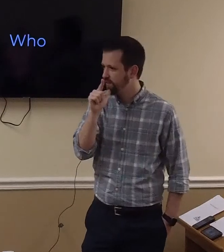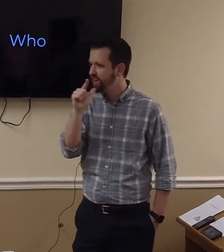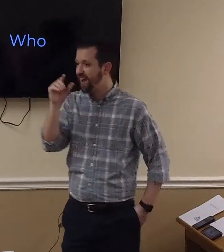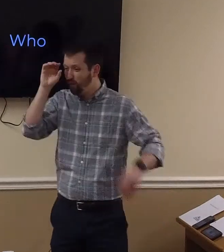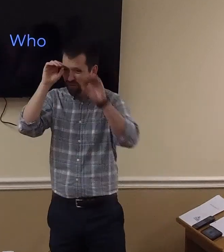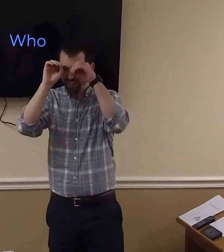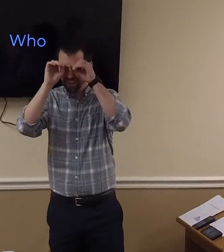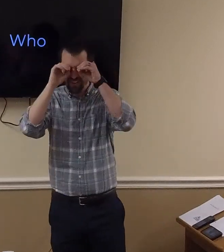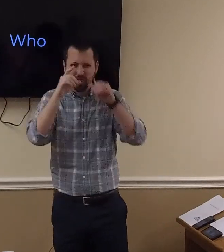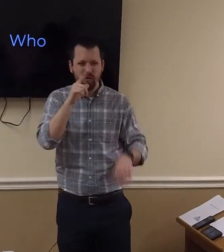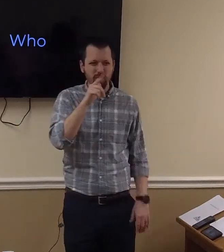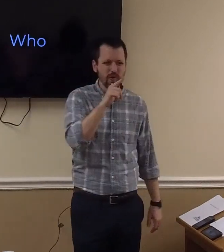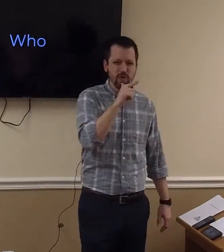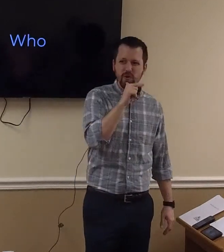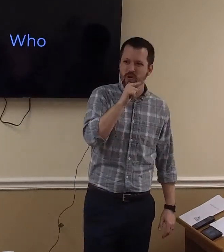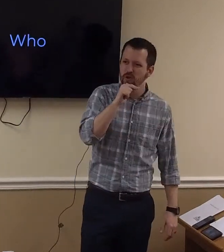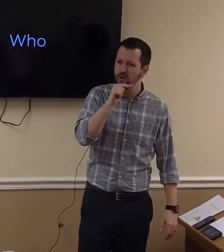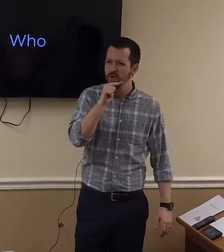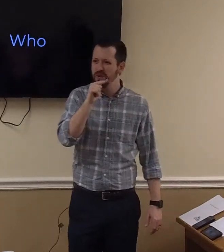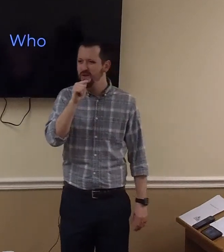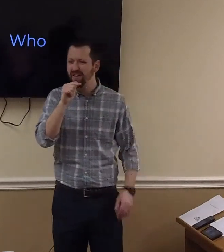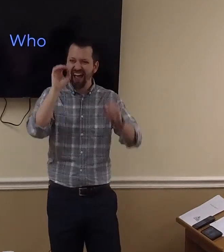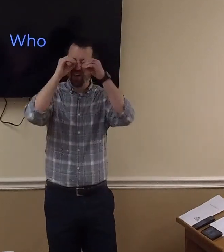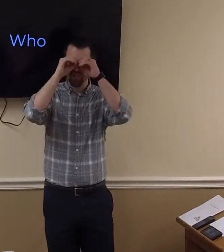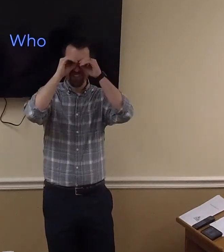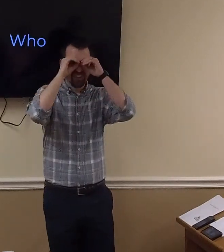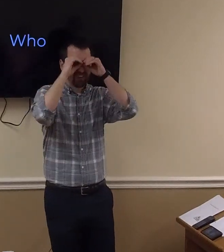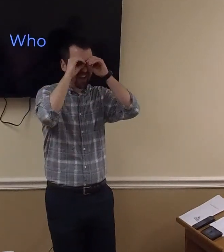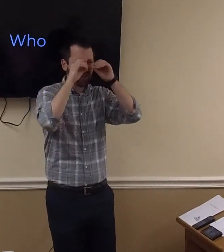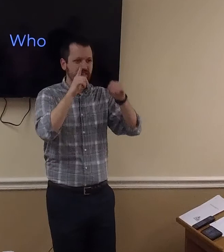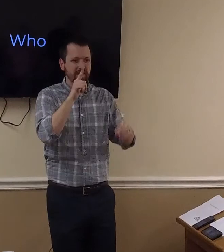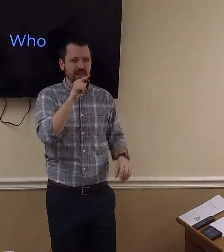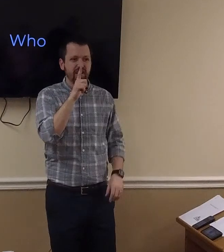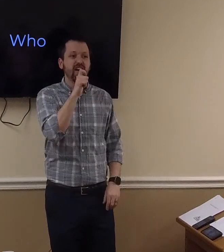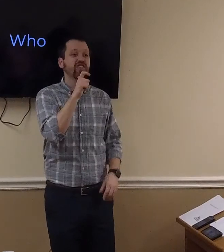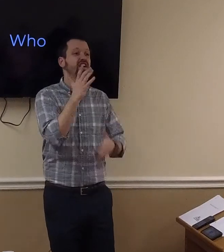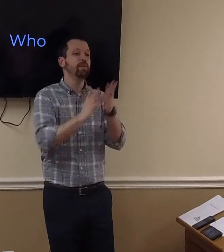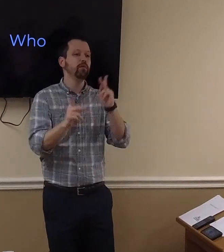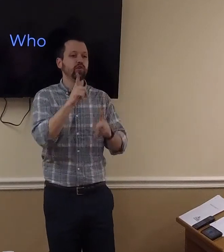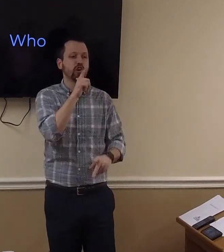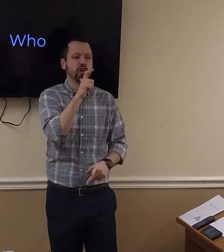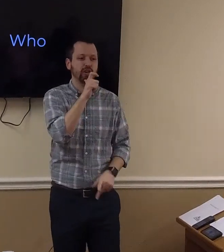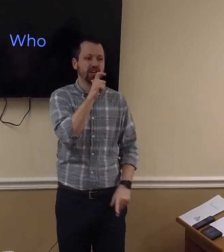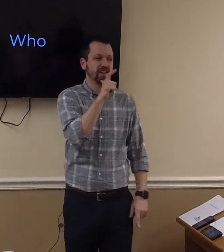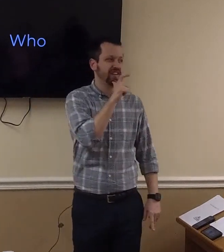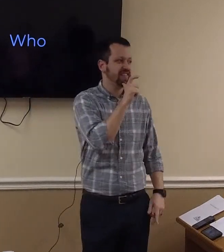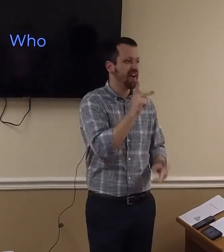Like an owl. There you go. Yeah, owl. No curl needed? No, some people do the curl. I